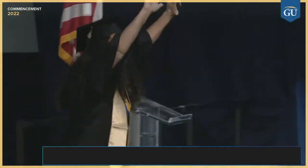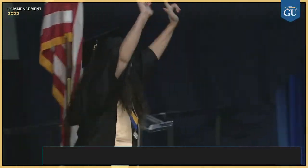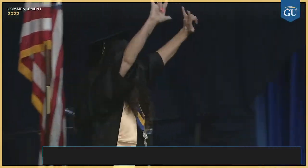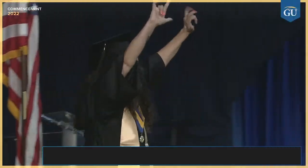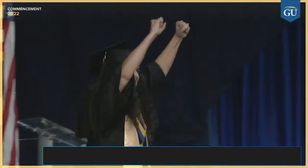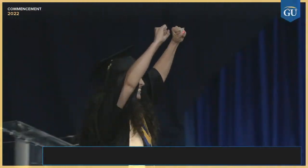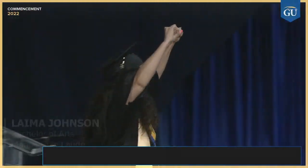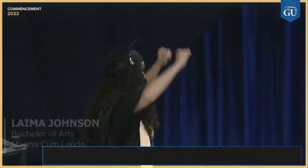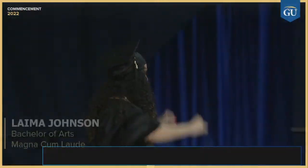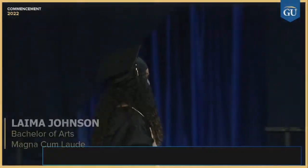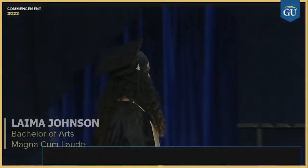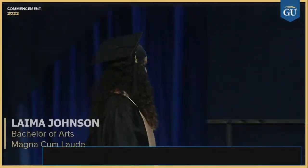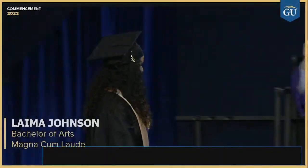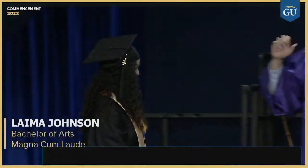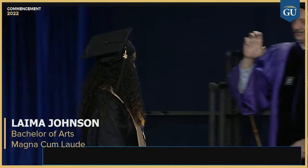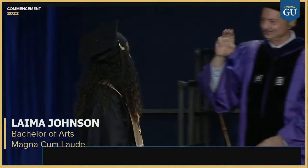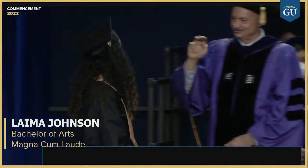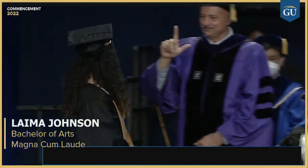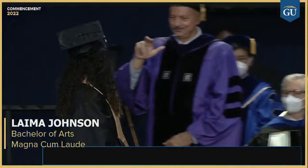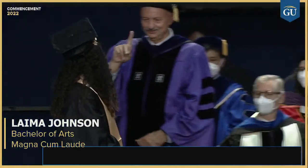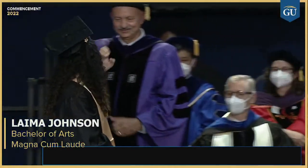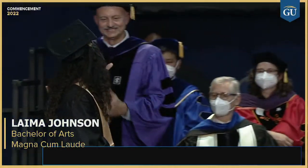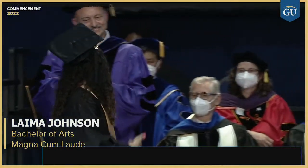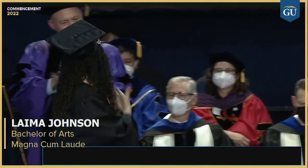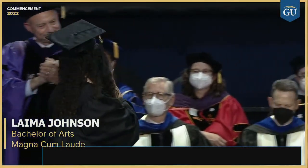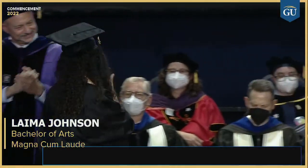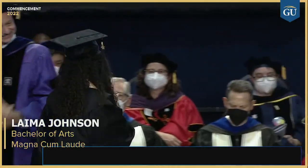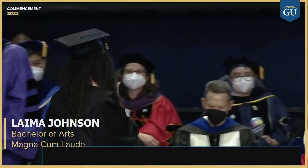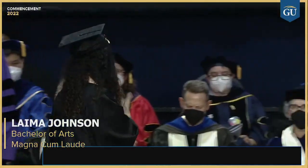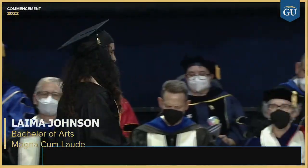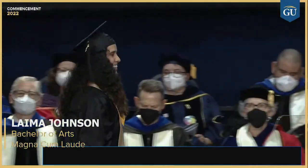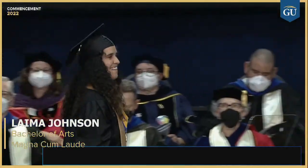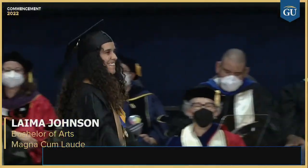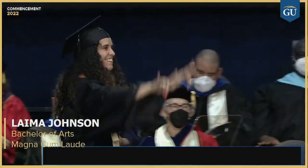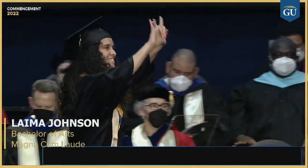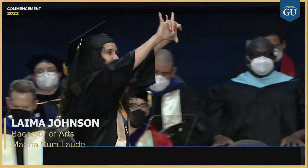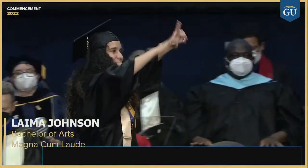Laima Johnson, Bachelor of Arts, magna cum laude.